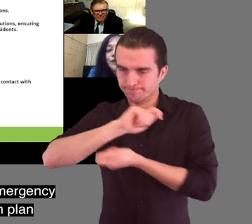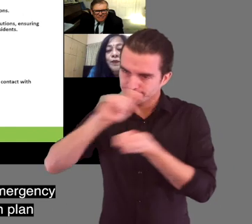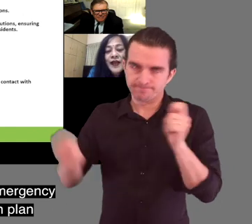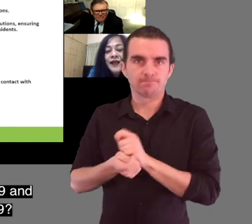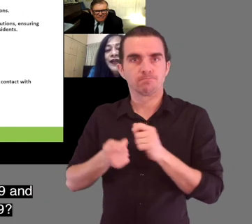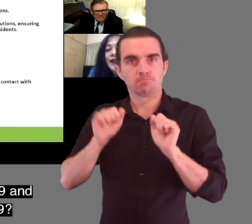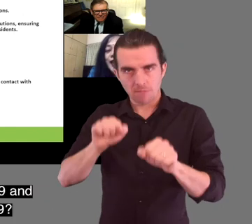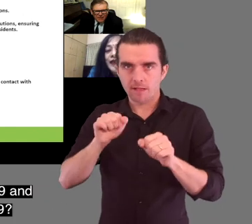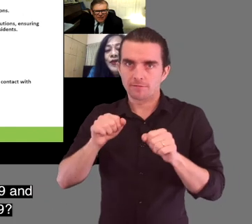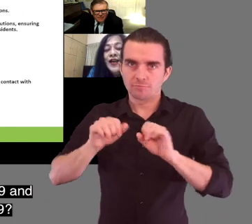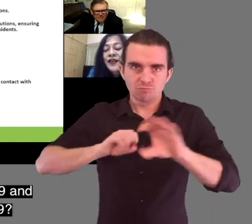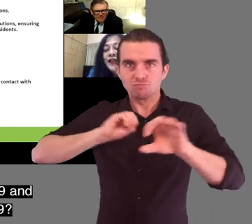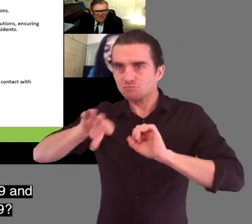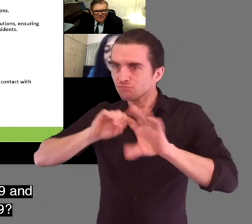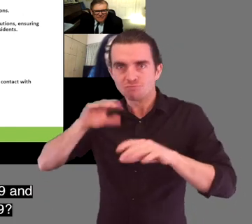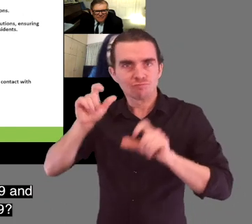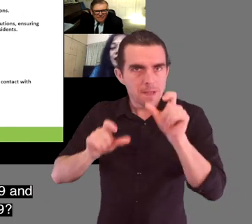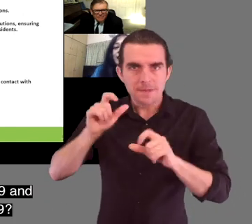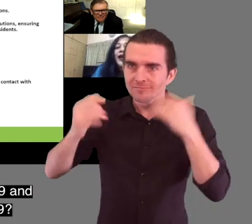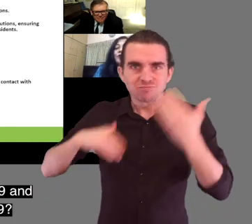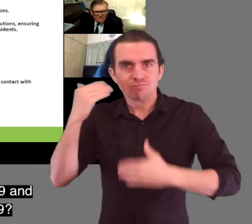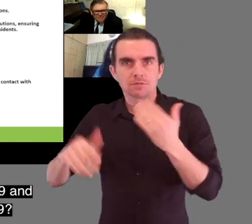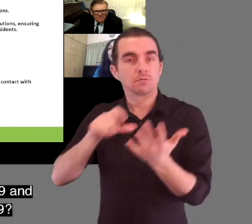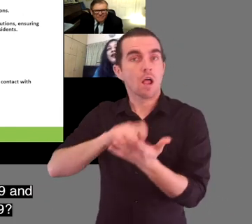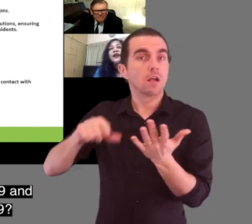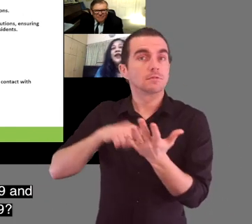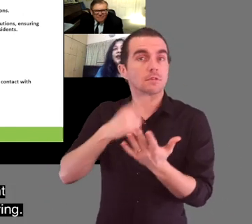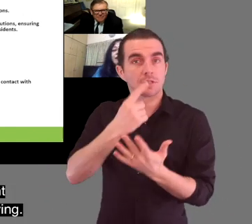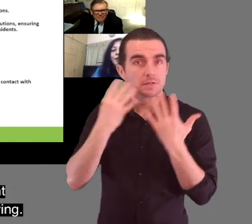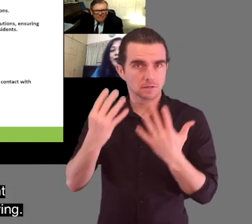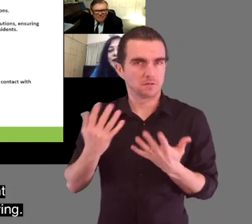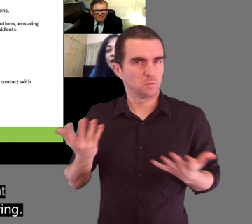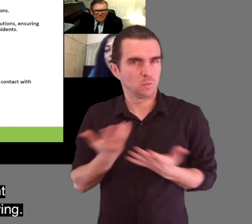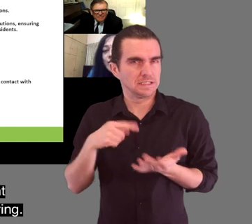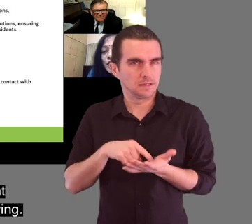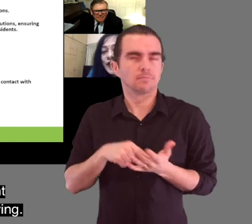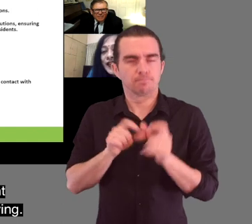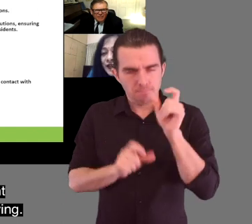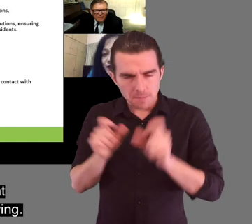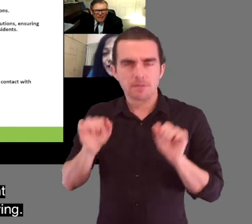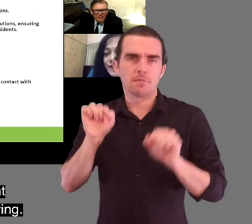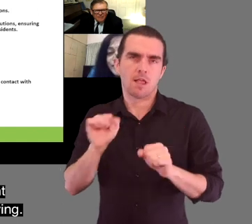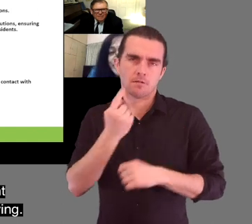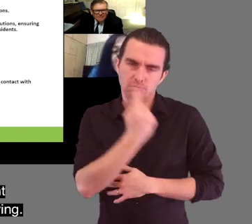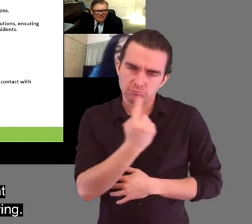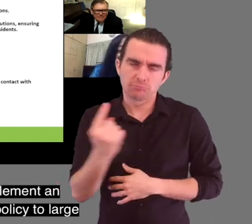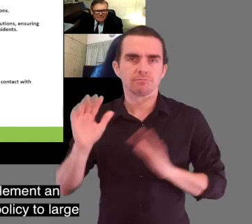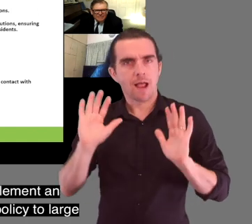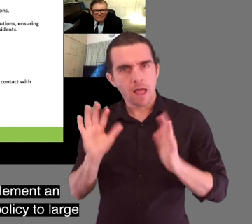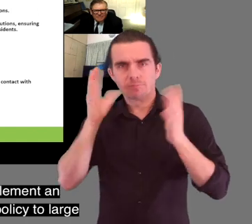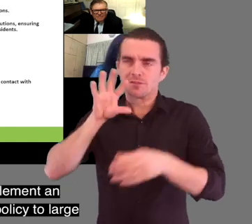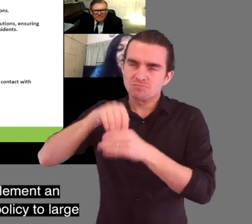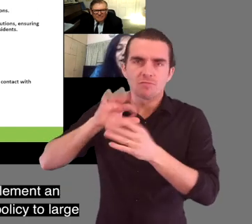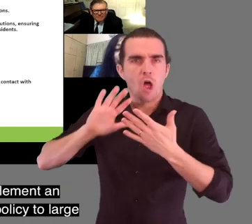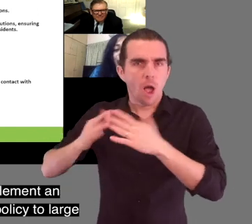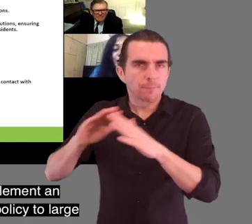deinstitutionalization plan in line with Article 19. And what is Article 19? It is independent and community living. Second is